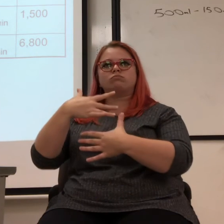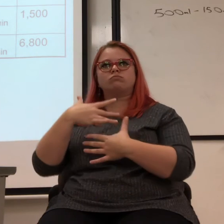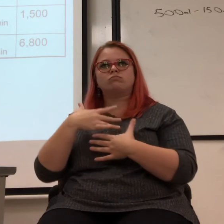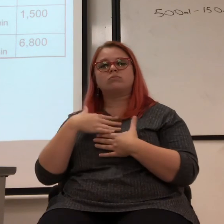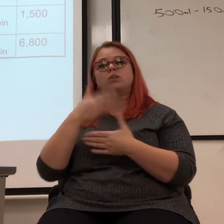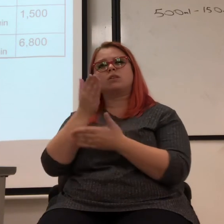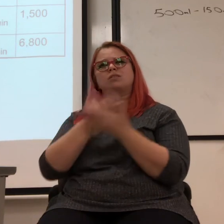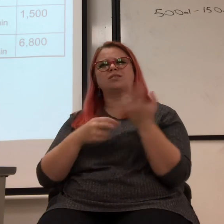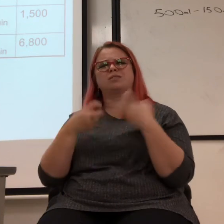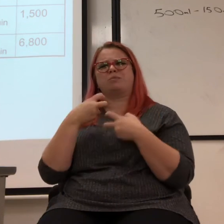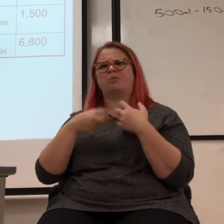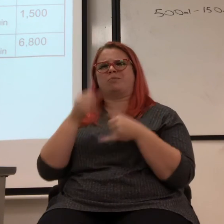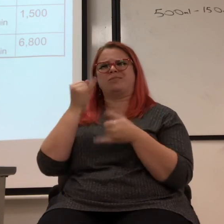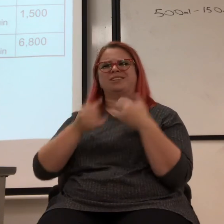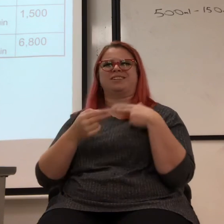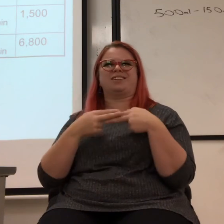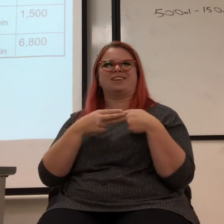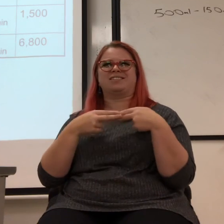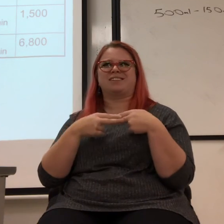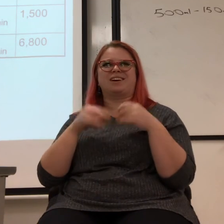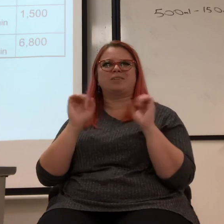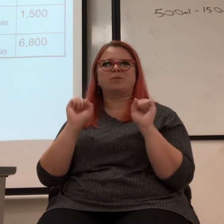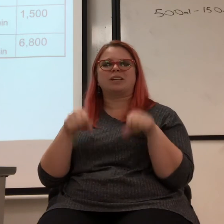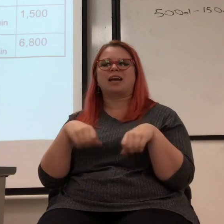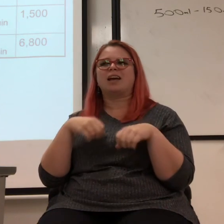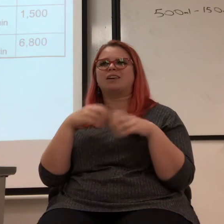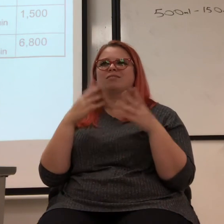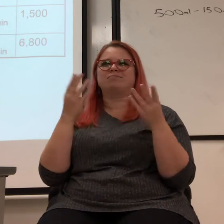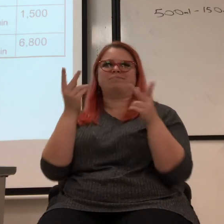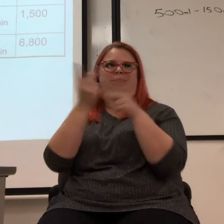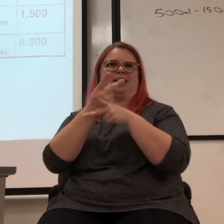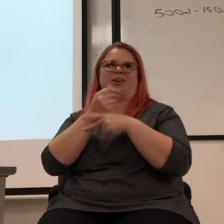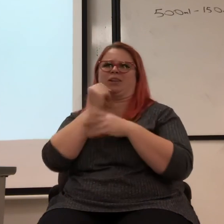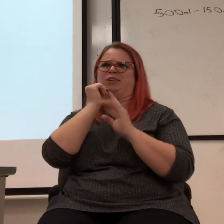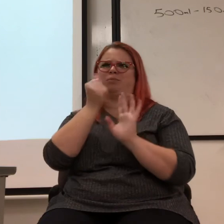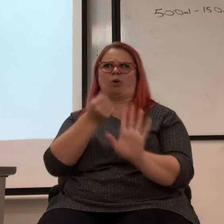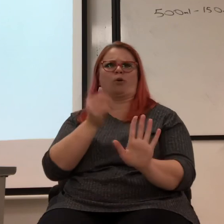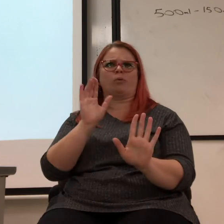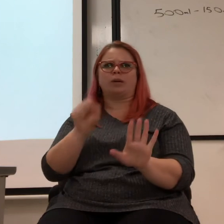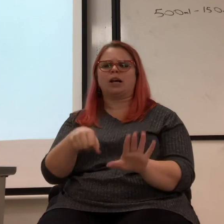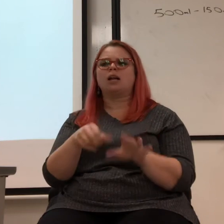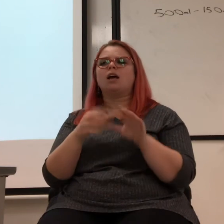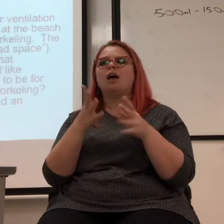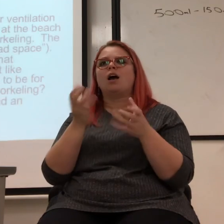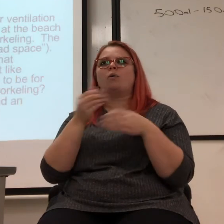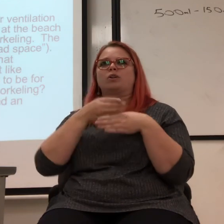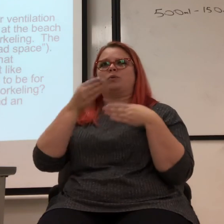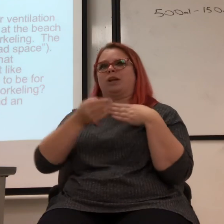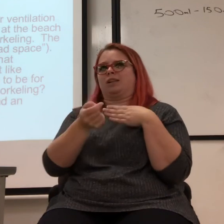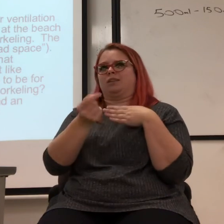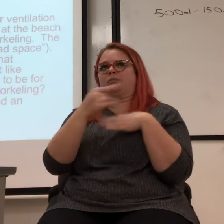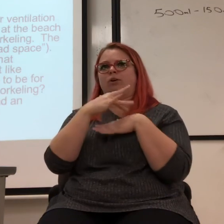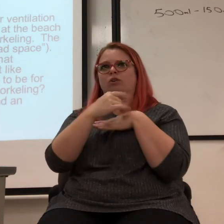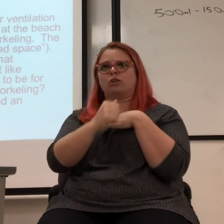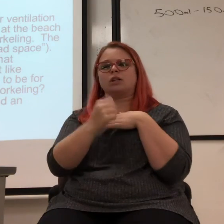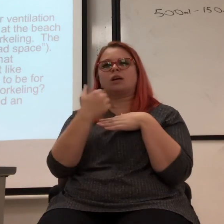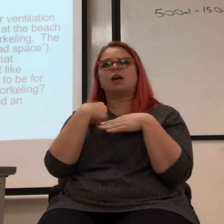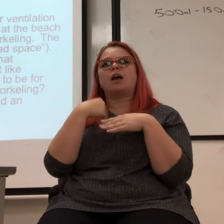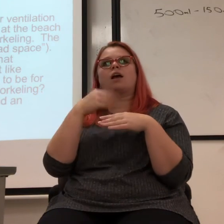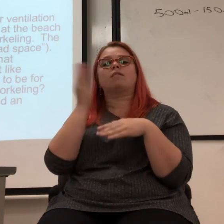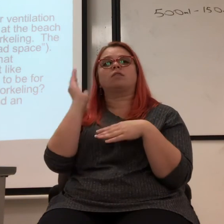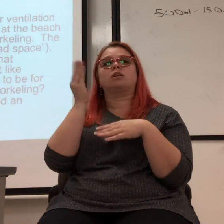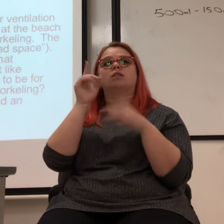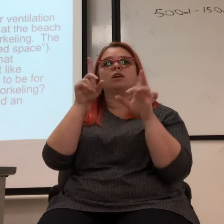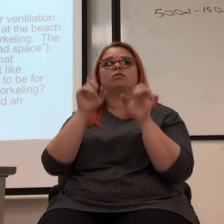the last slide. We can do them tomorrow. I wanted to end a little early. I have lecture exam